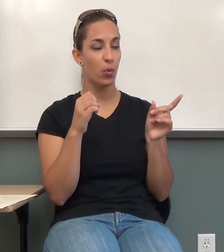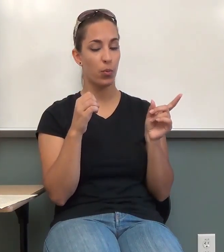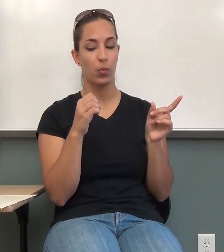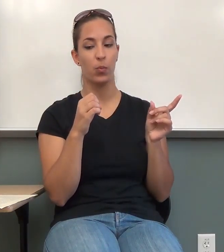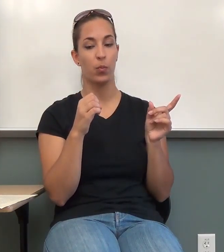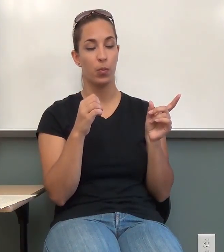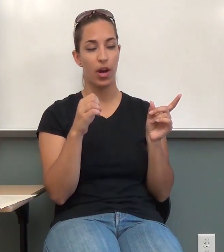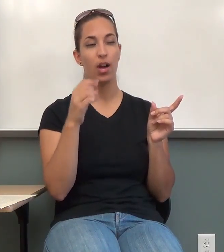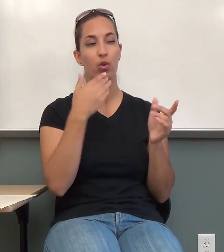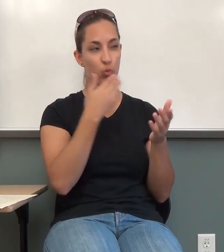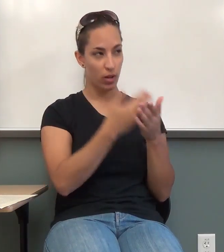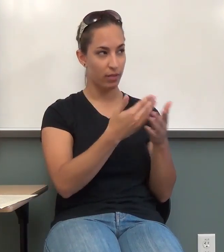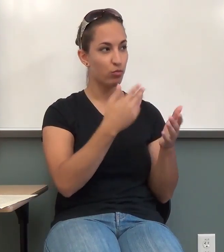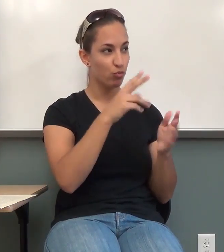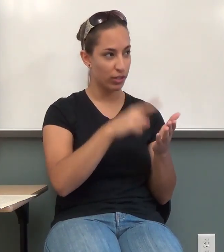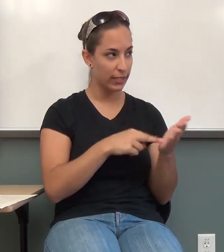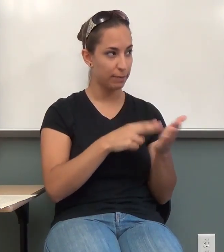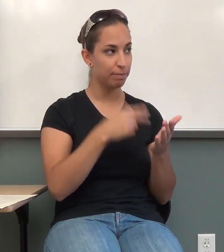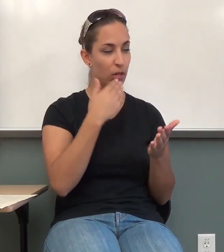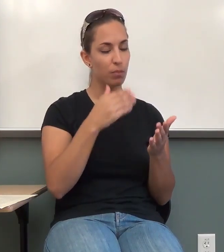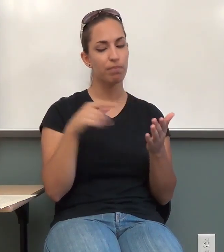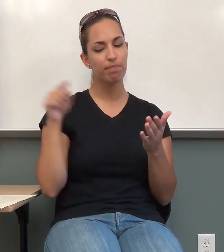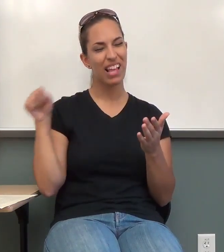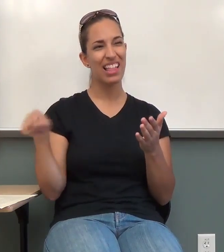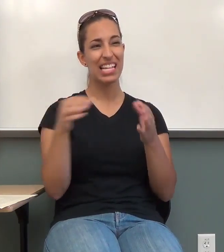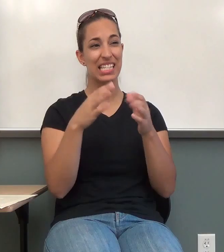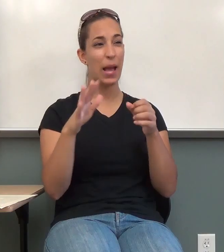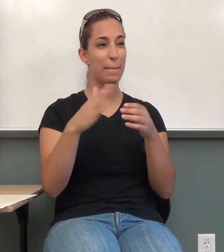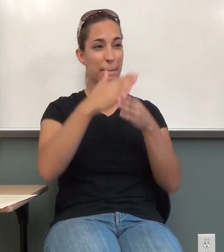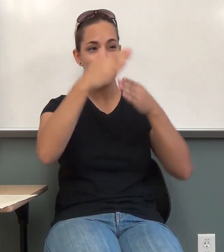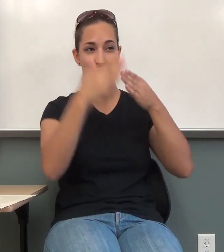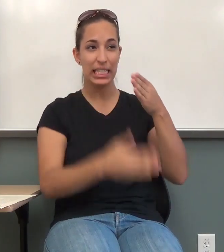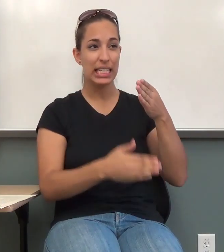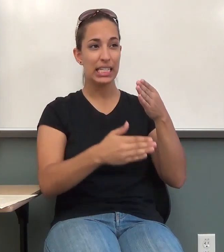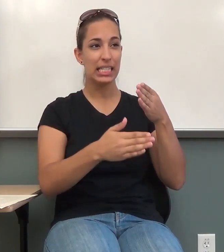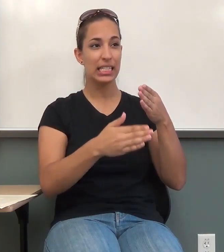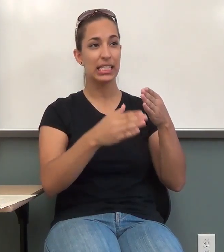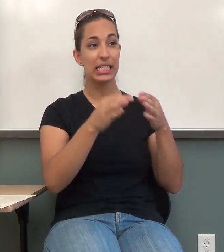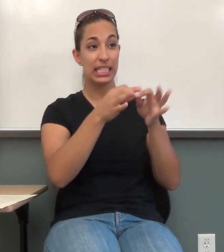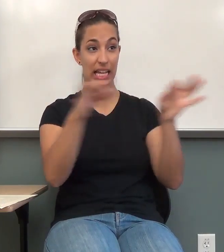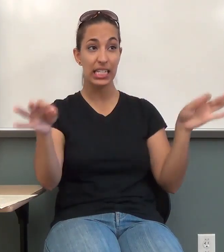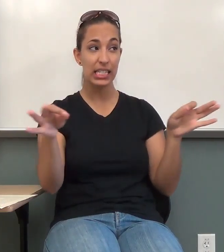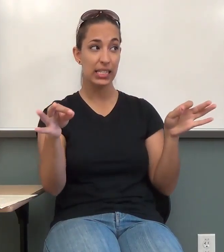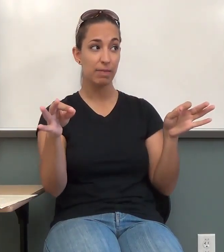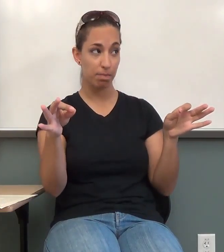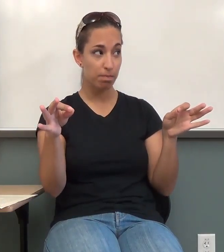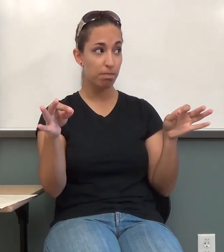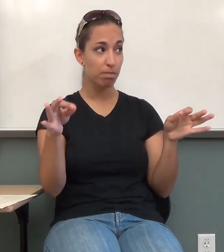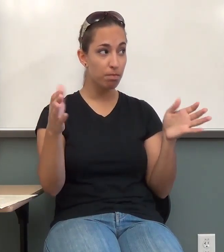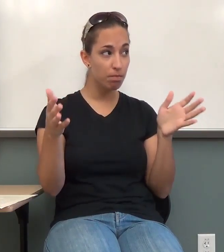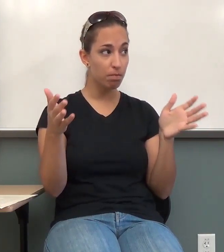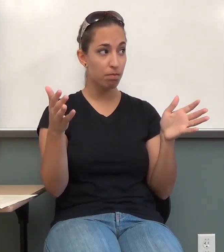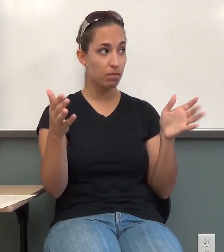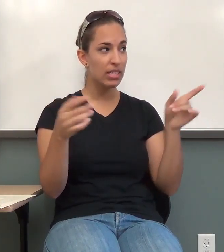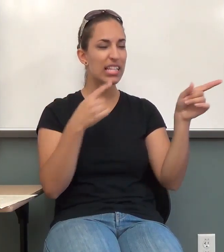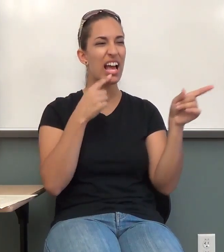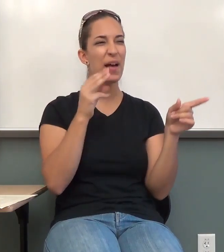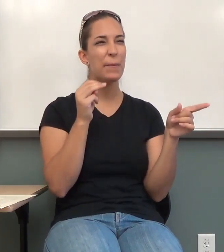sky. Well done, Maria. Maria, is that a complete subject, a complete sentence for there? Is that a complete sentence? I will